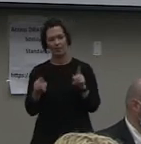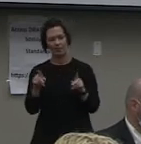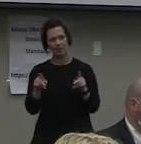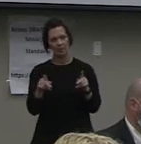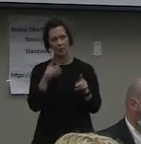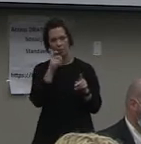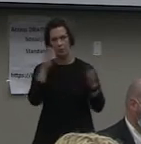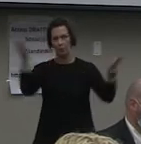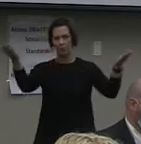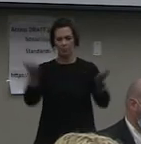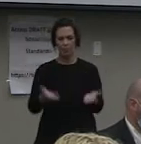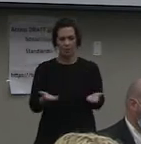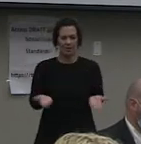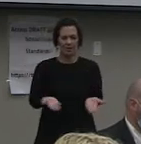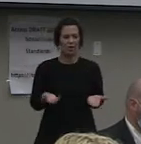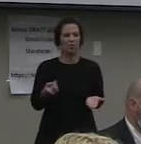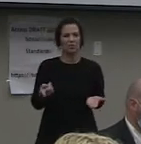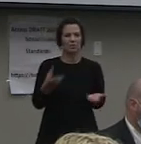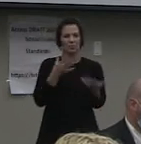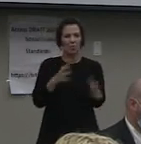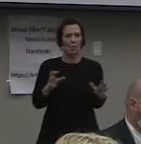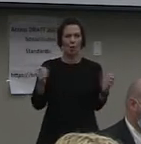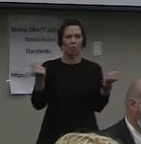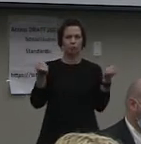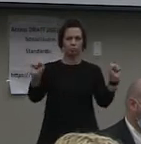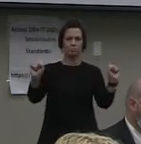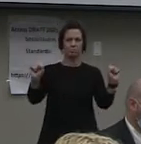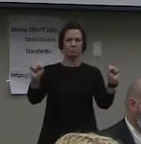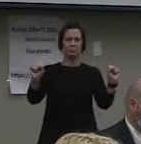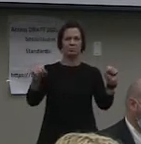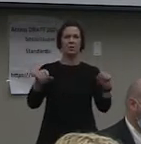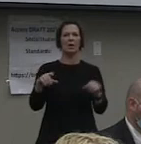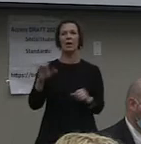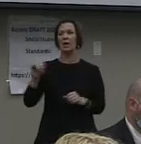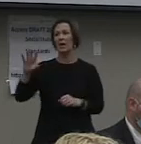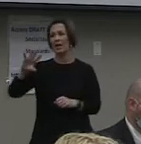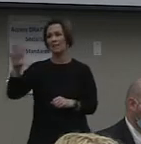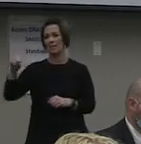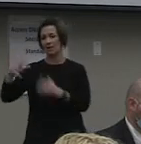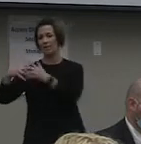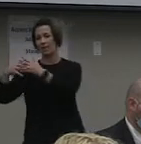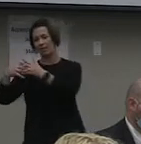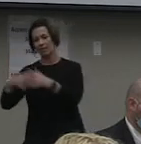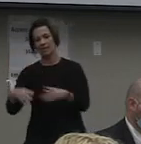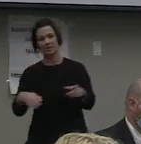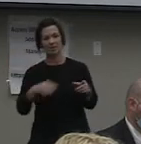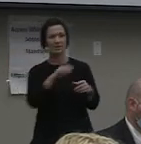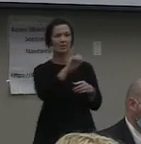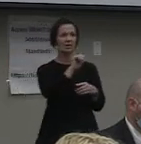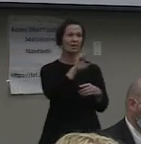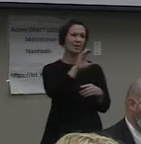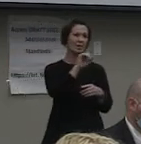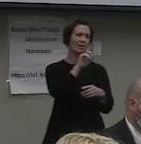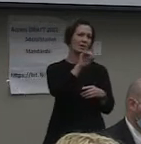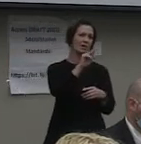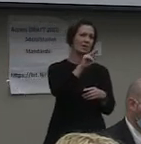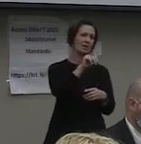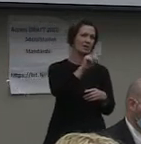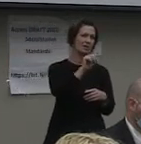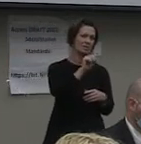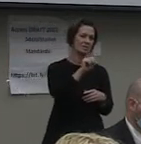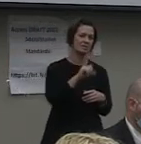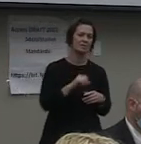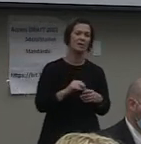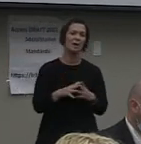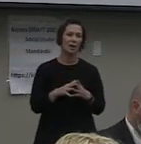their will. That was the Acadians and African Americans. They're not alone in terms of